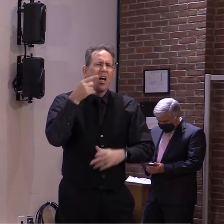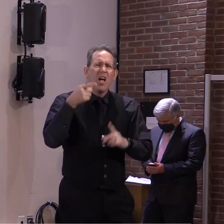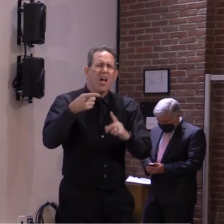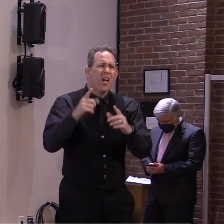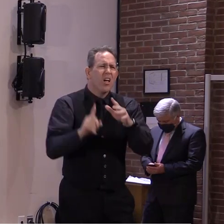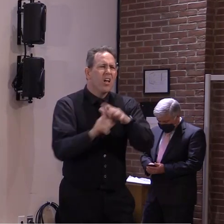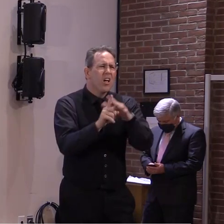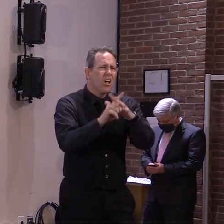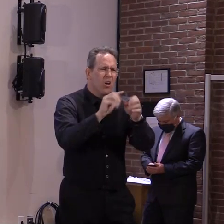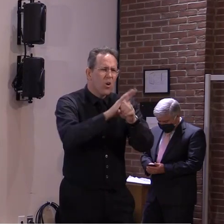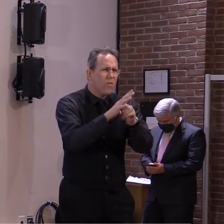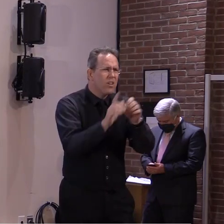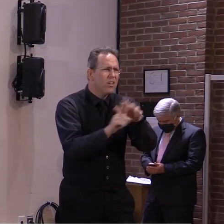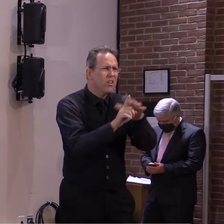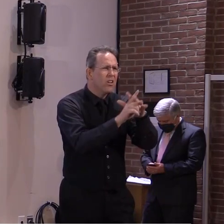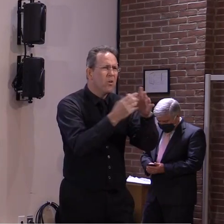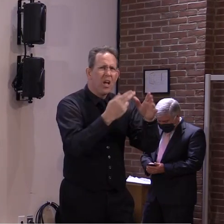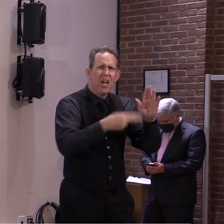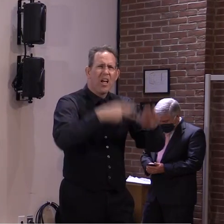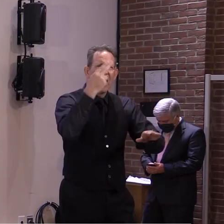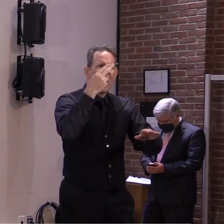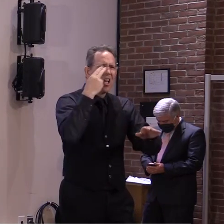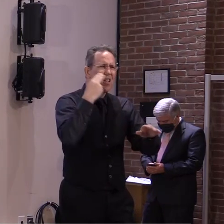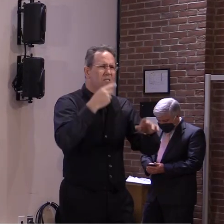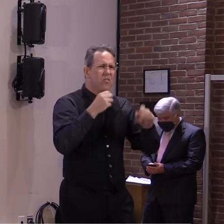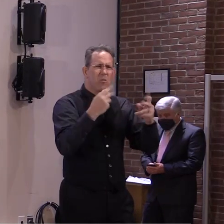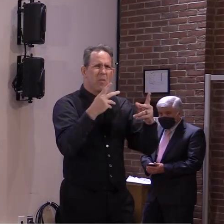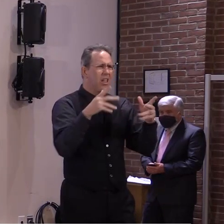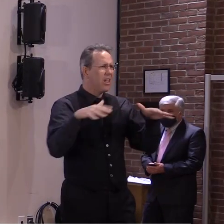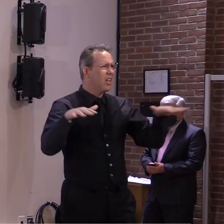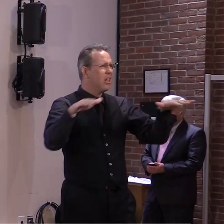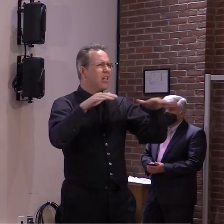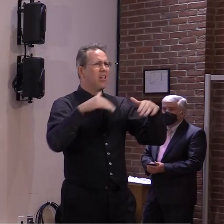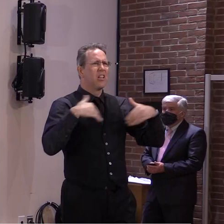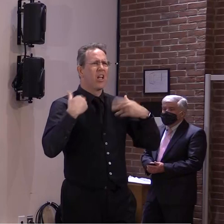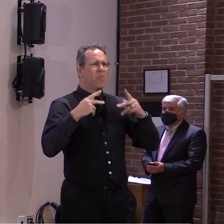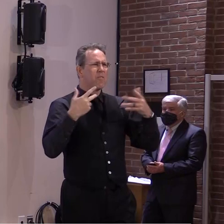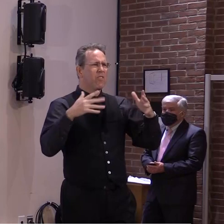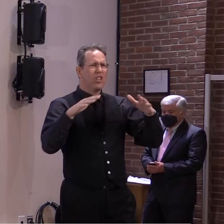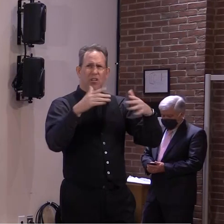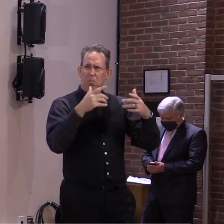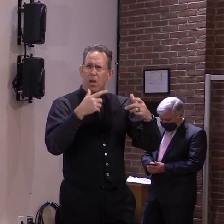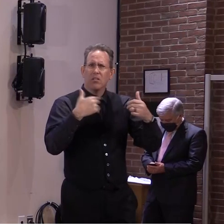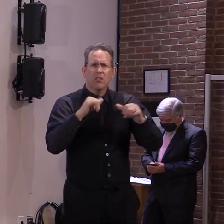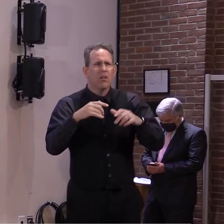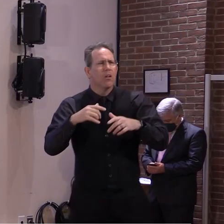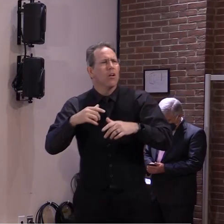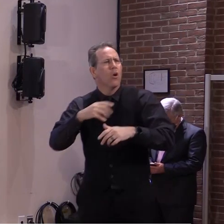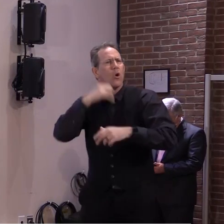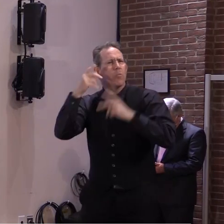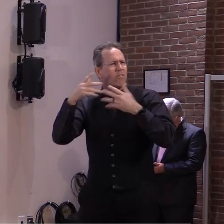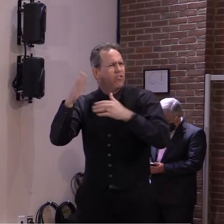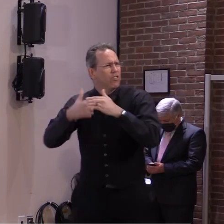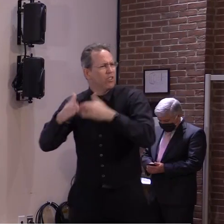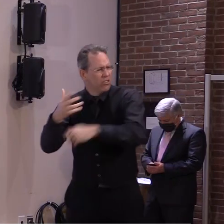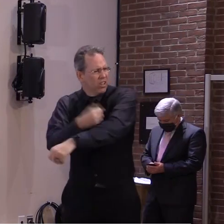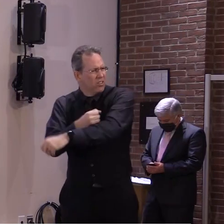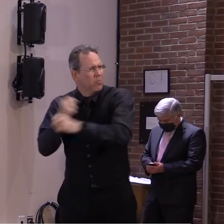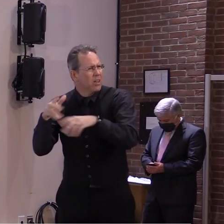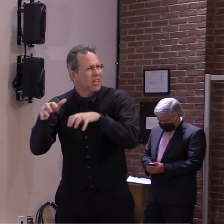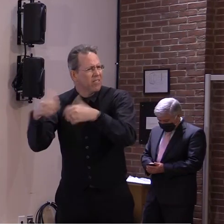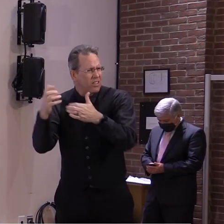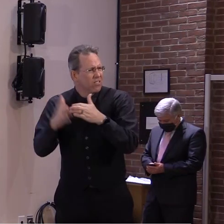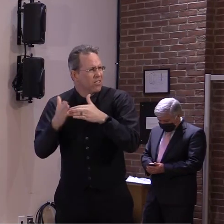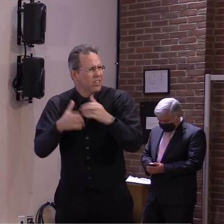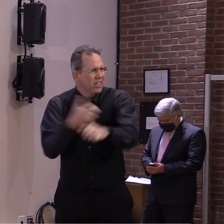given that, you know, so many people are vaccinated now. It's just kind of surprising that Vermont's